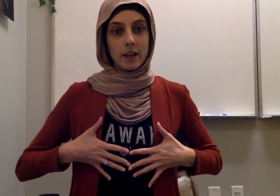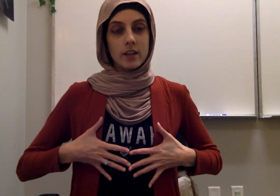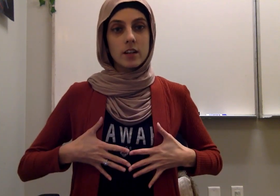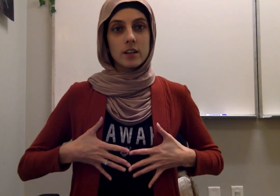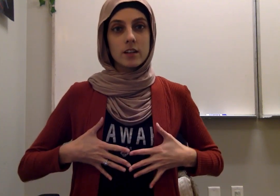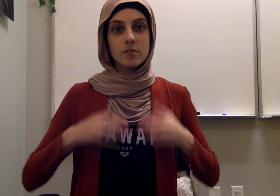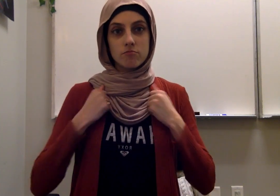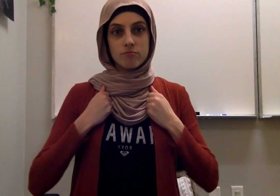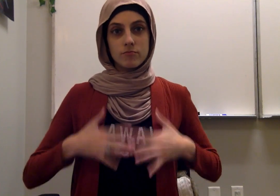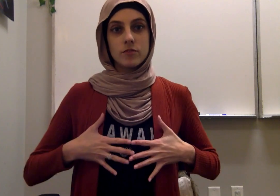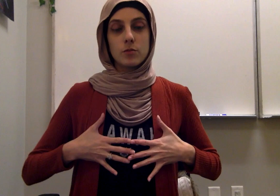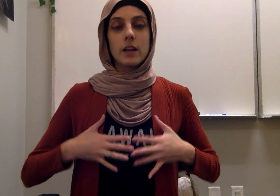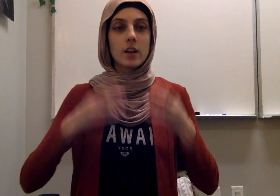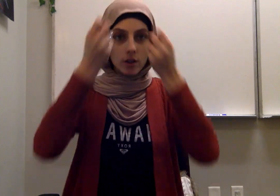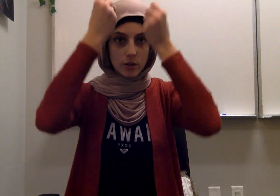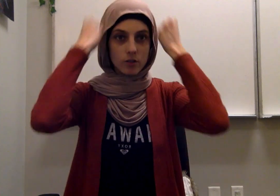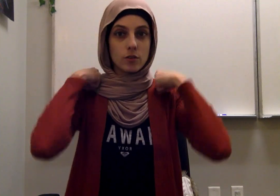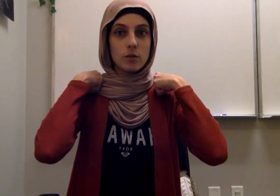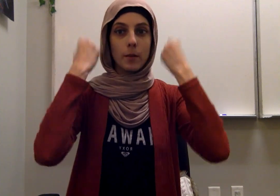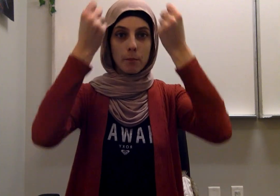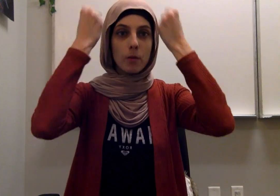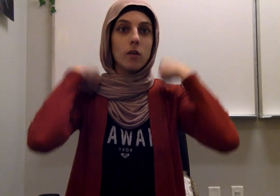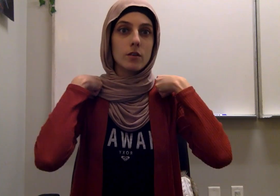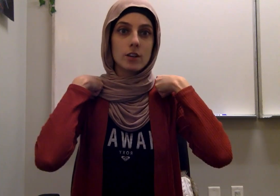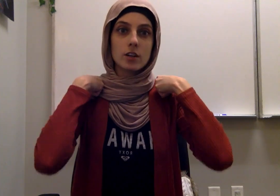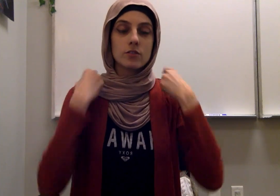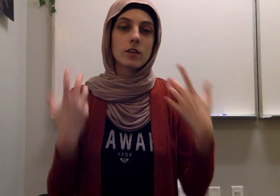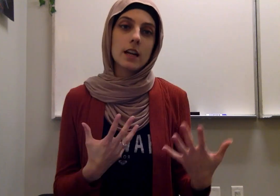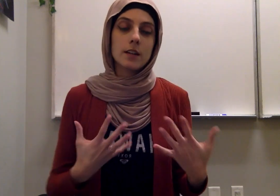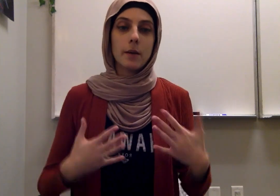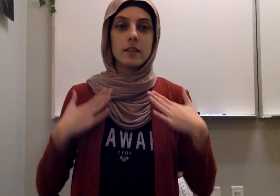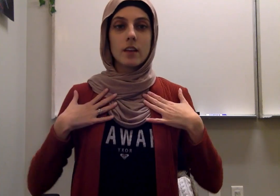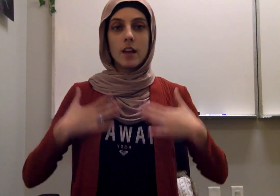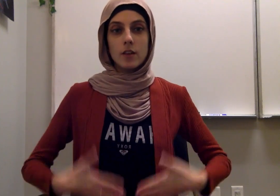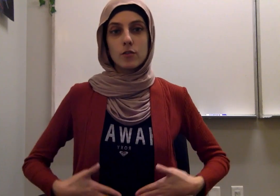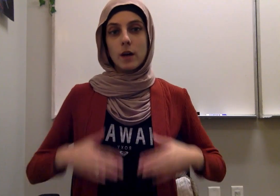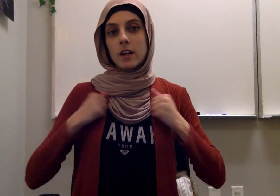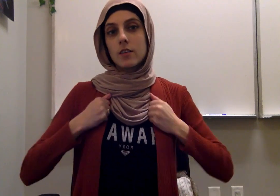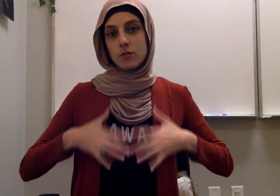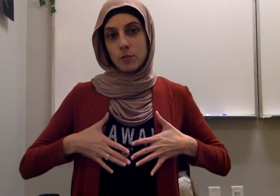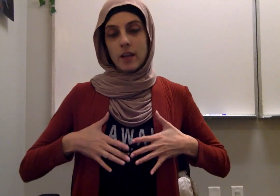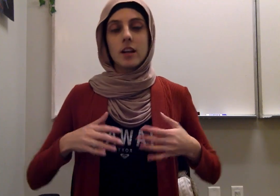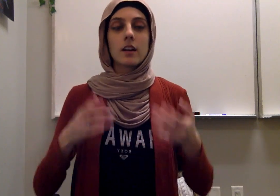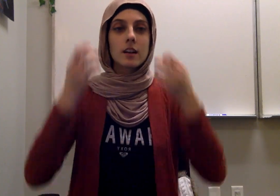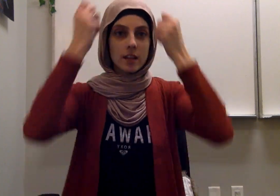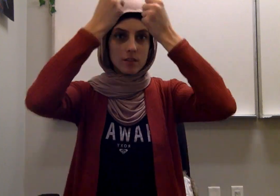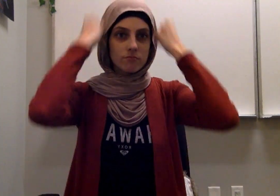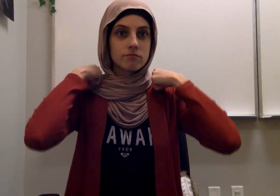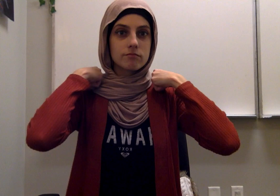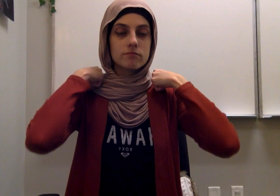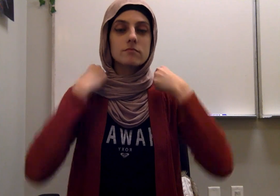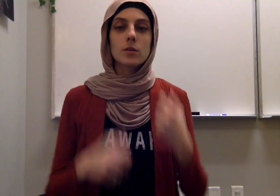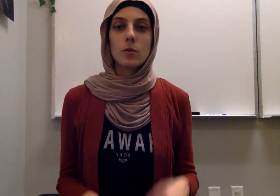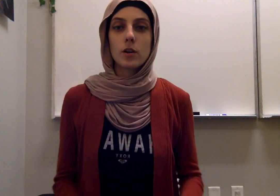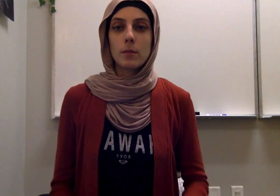sweater, sweater, or you can do a pullover. So it kind of depends. Sweater, sweater, or a